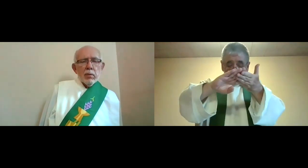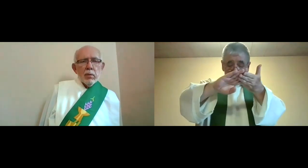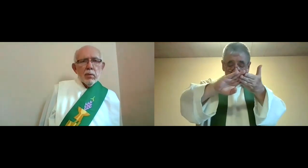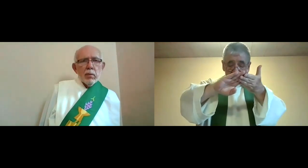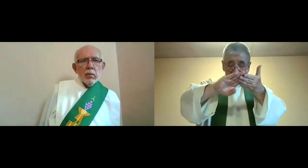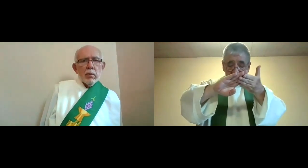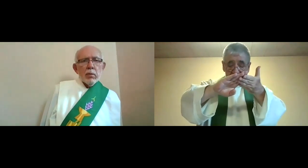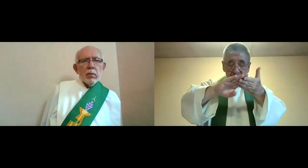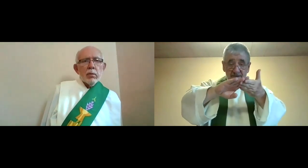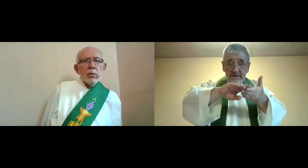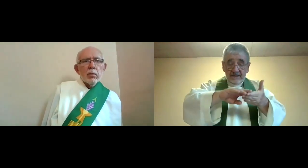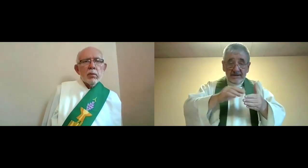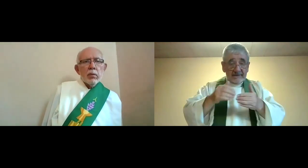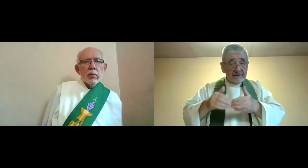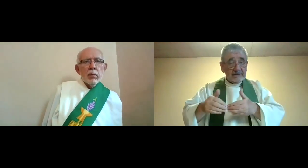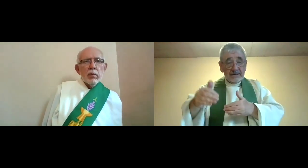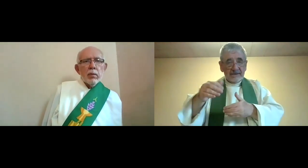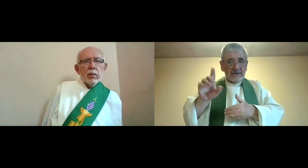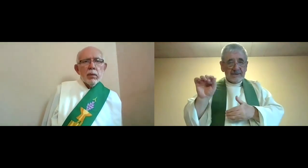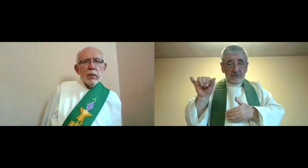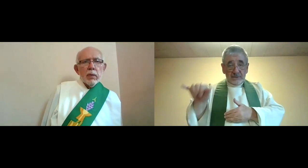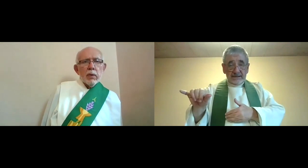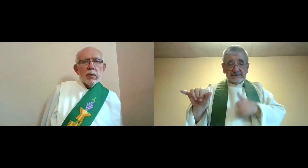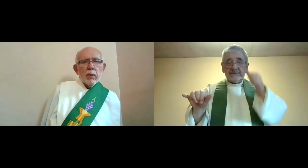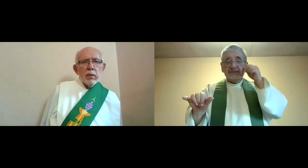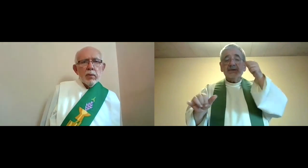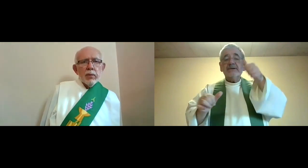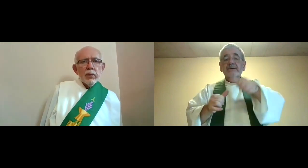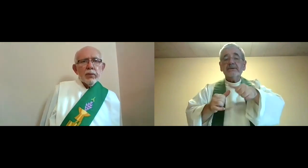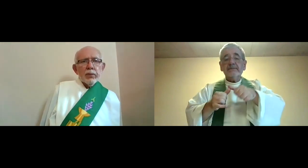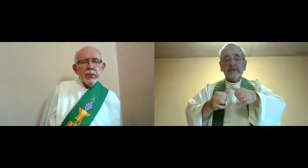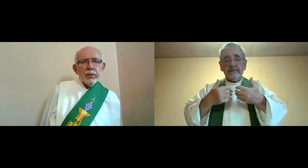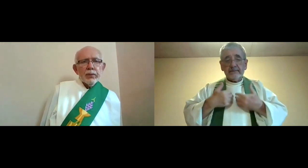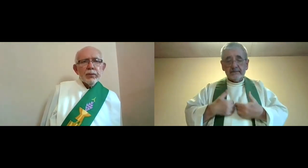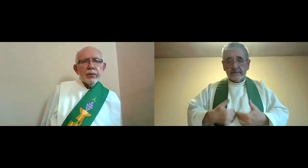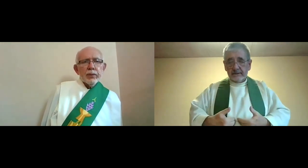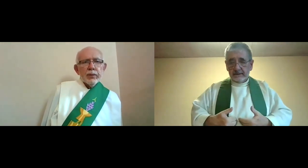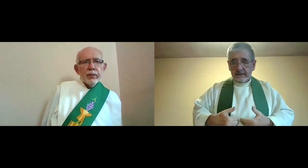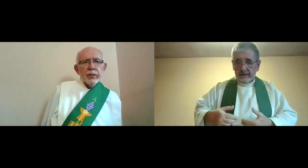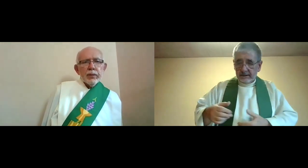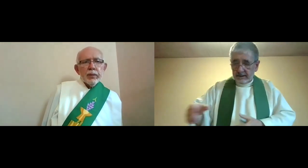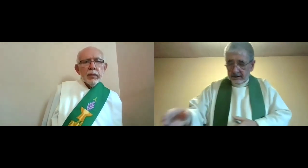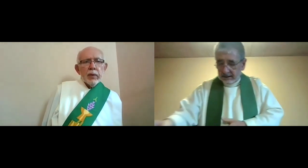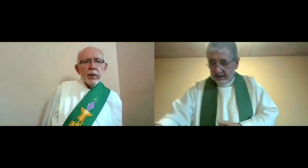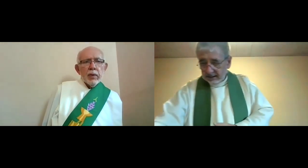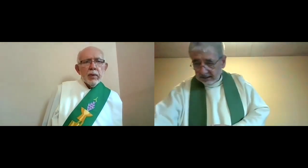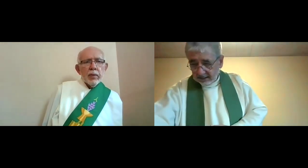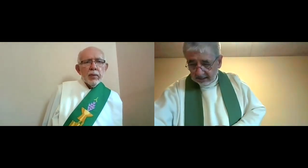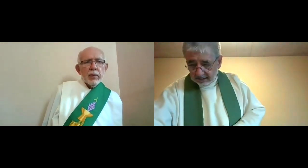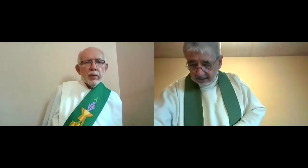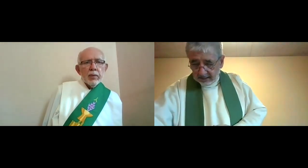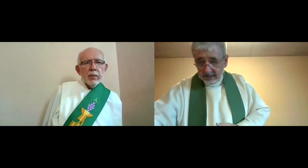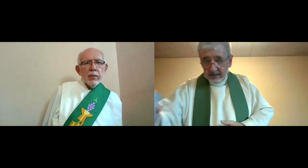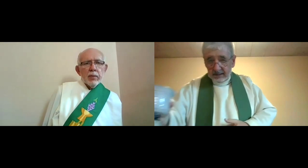the forgiveness of sins. Do this in memory of me.